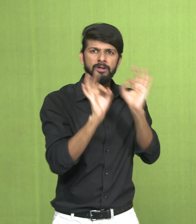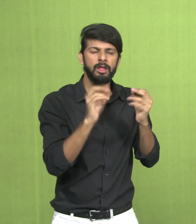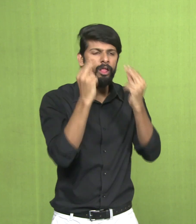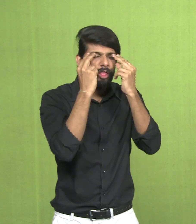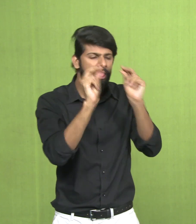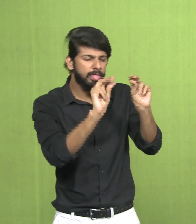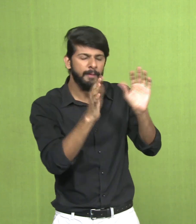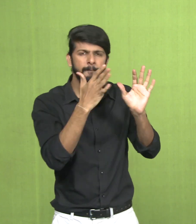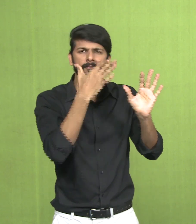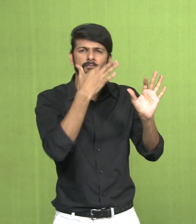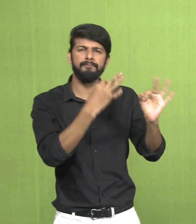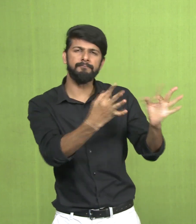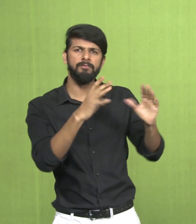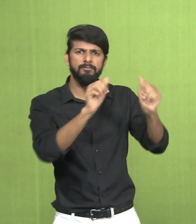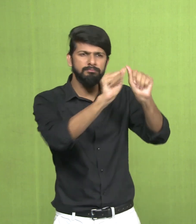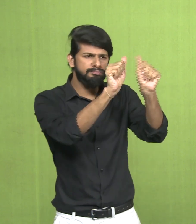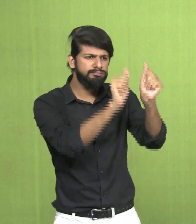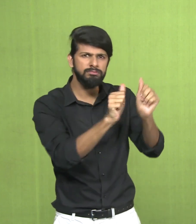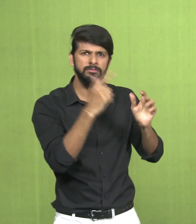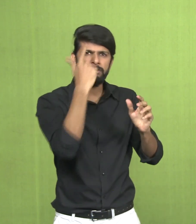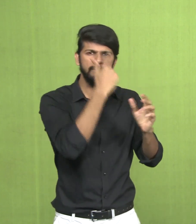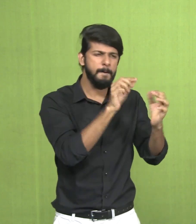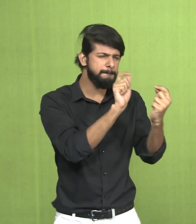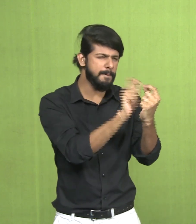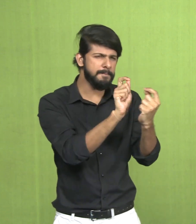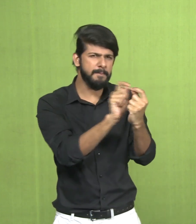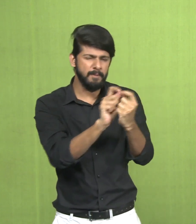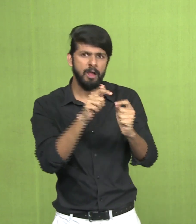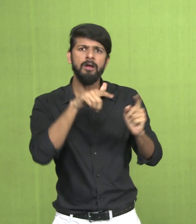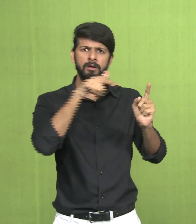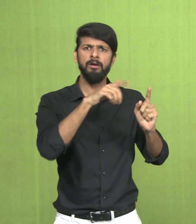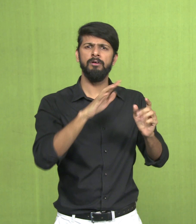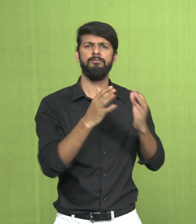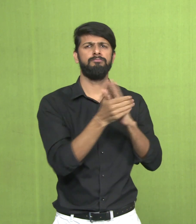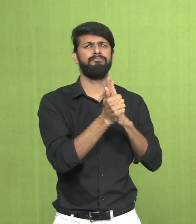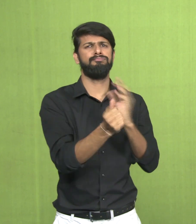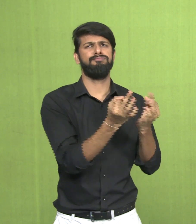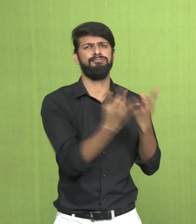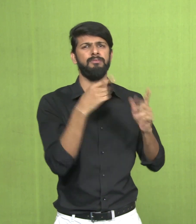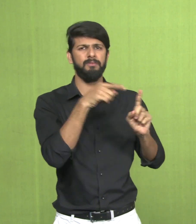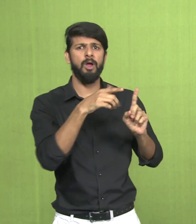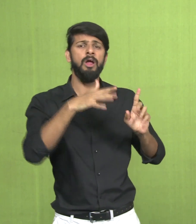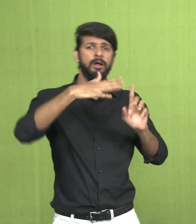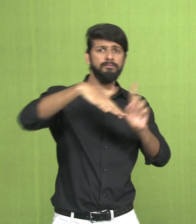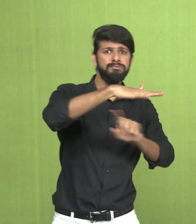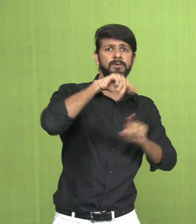sculptures show us the use of surprisingly advanced techniques and very high degree of